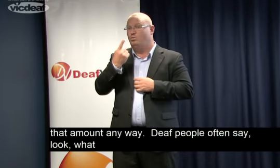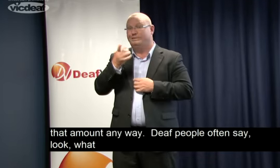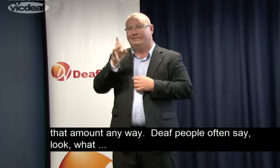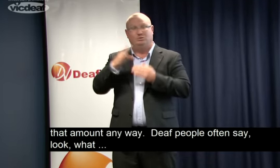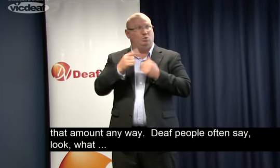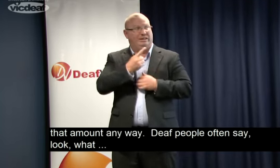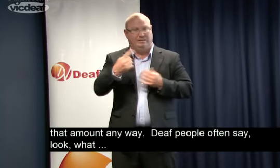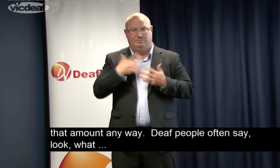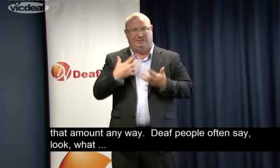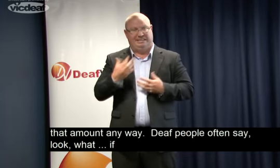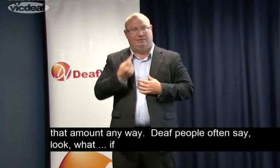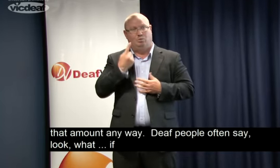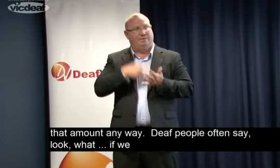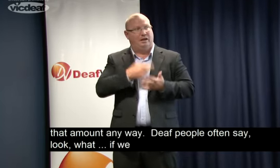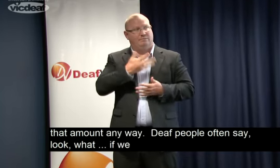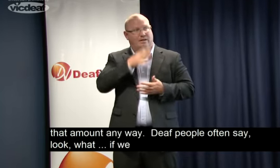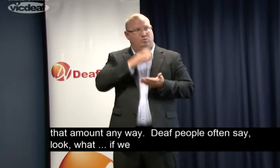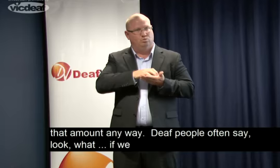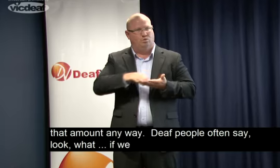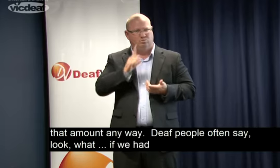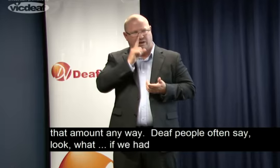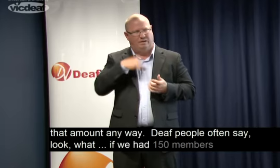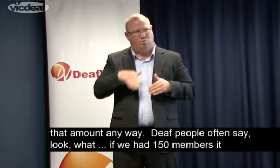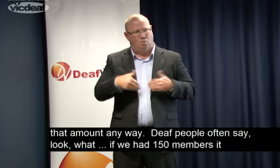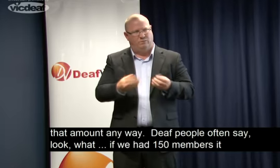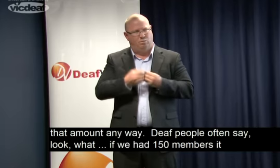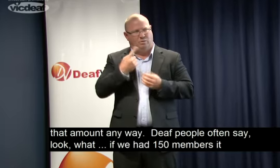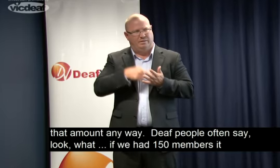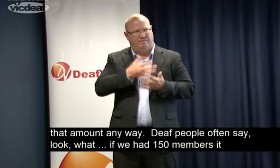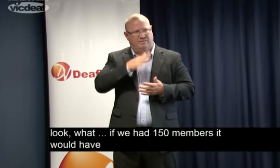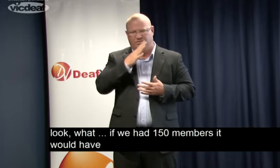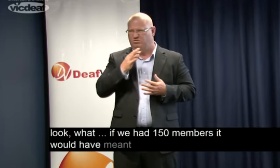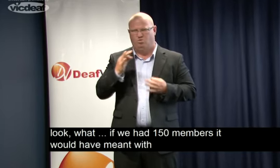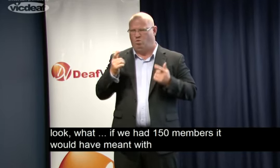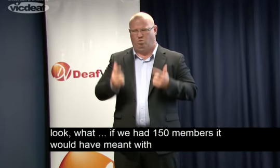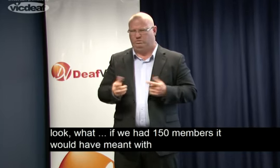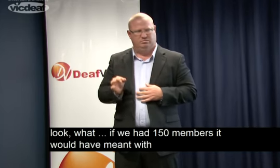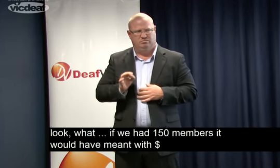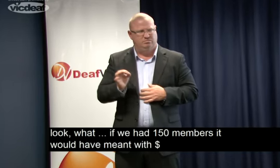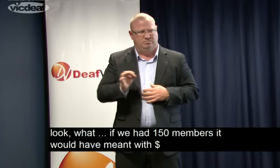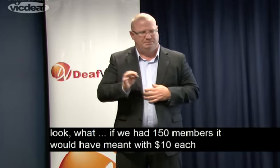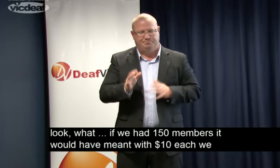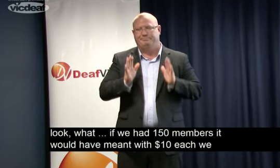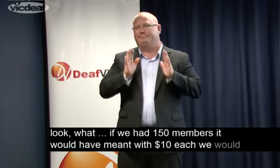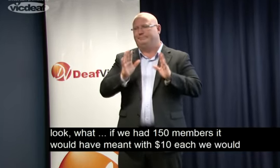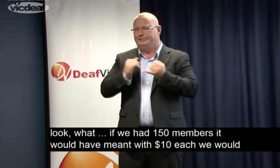would mean that with $10 each, we'd receive $1,500. What can we offer with that amount? Not a lot, as you can